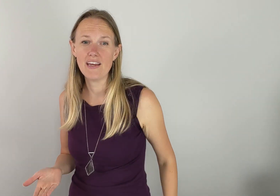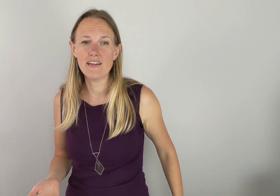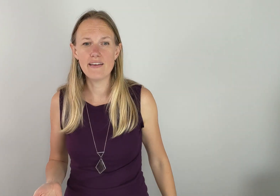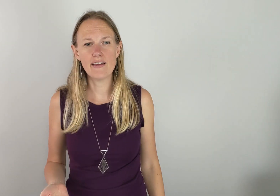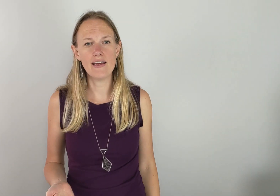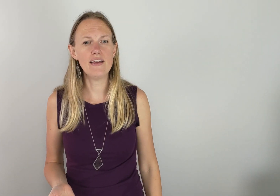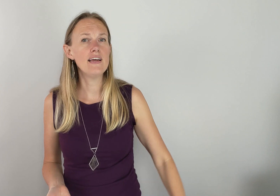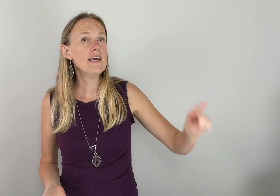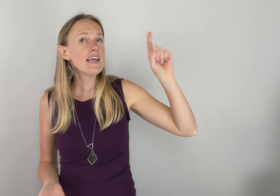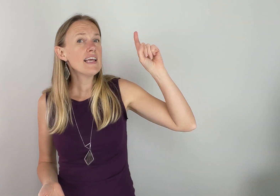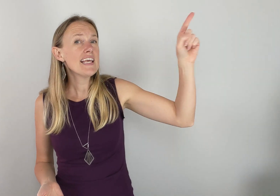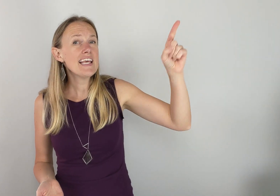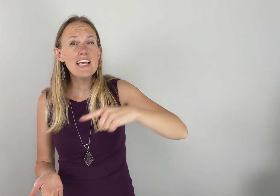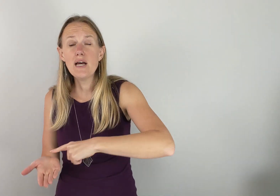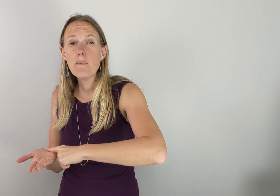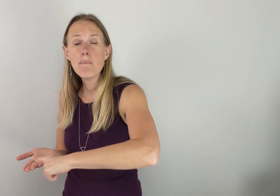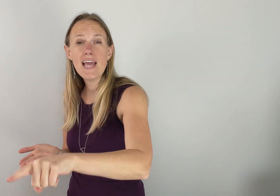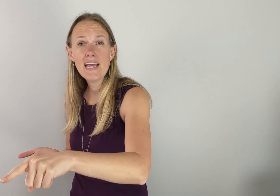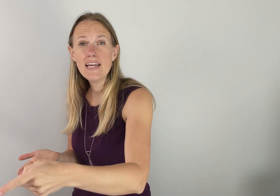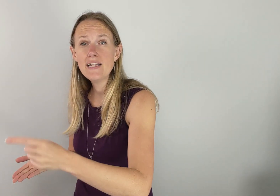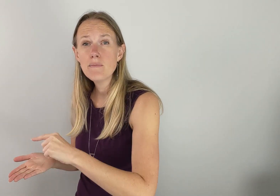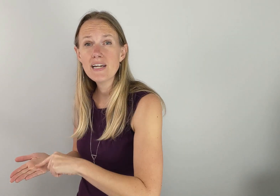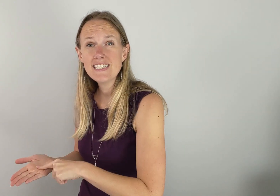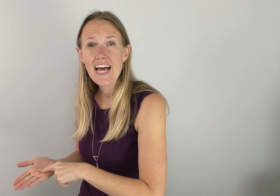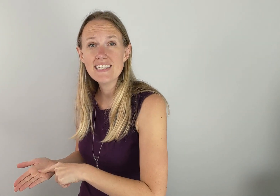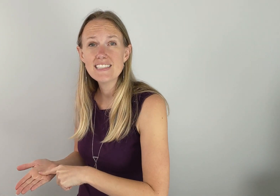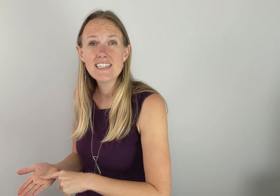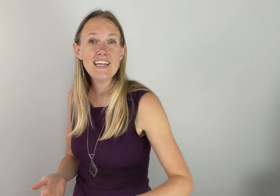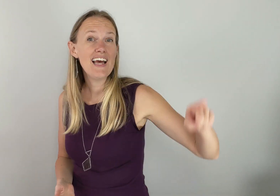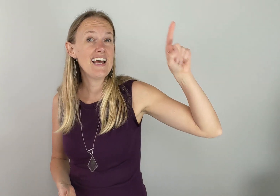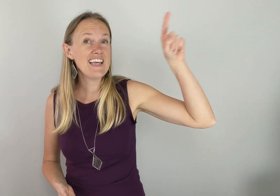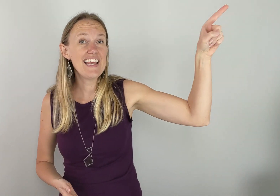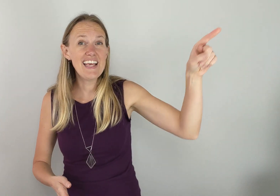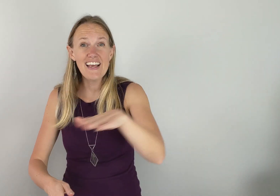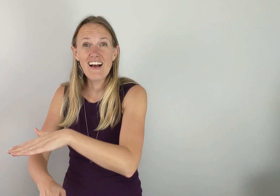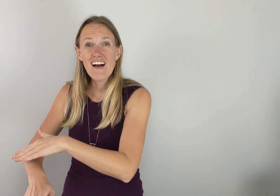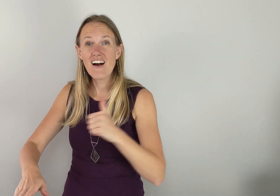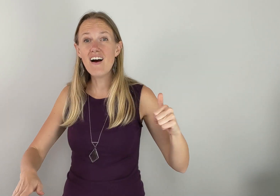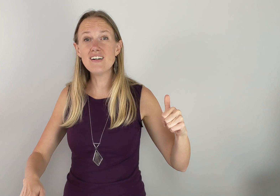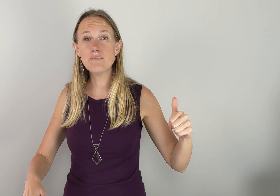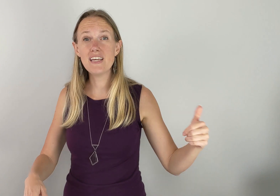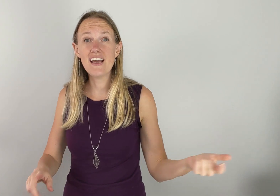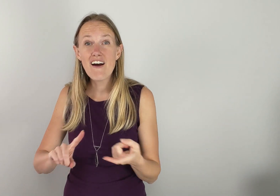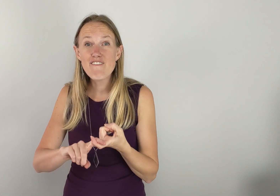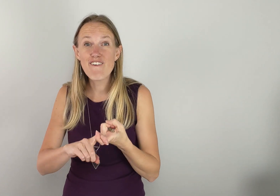paid. Okay. He paid my debt and he called me